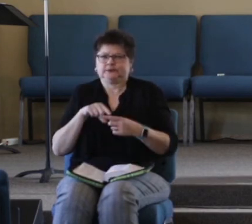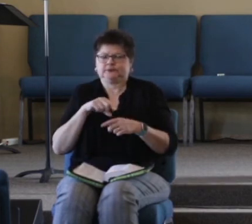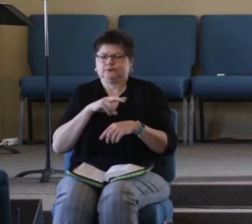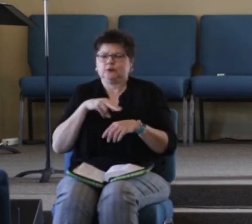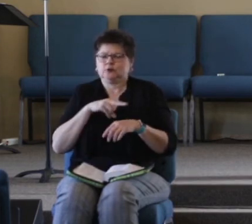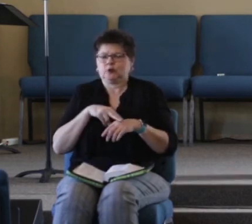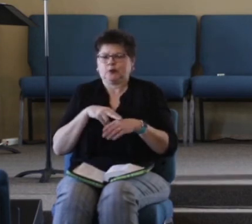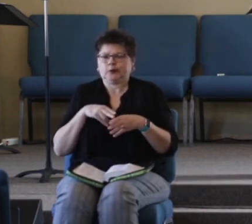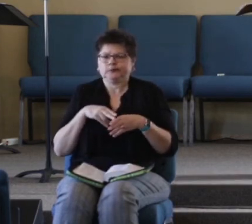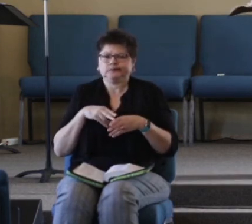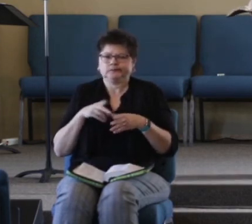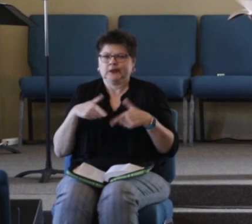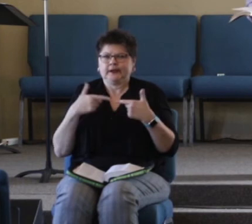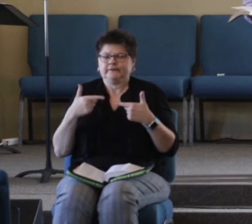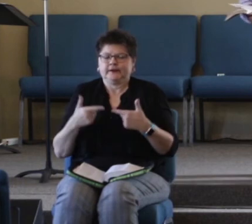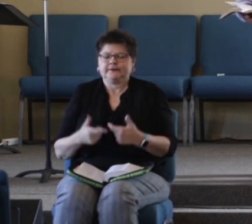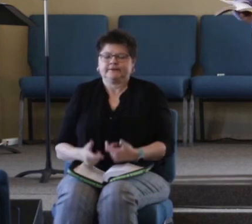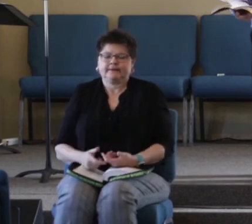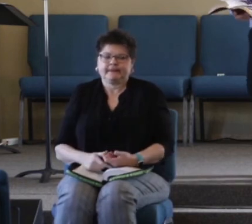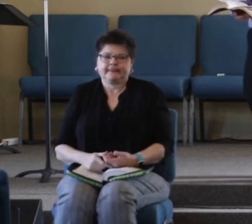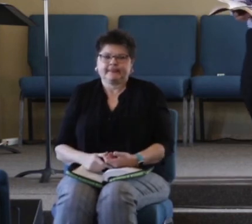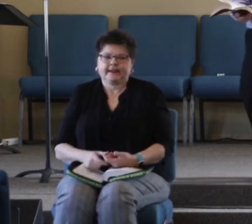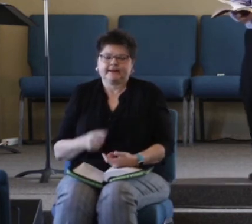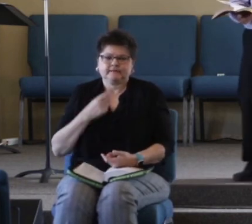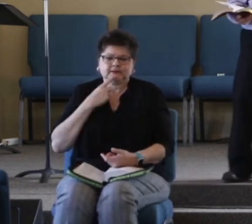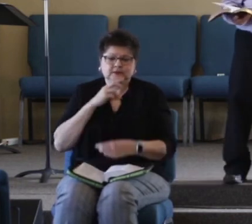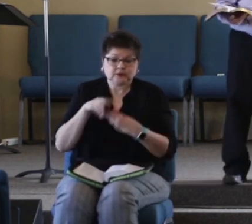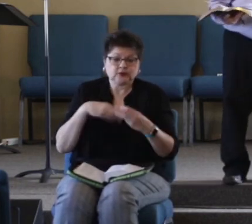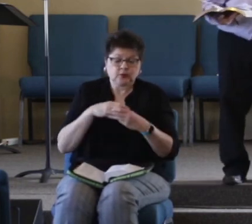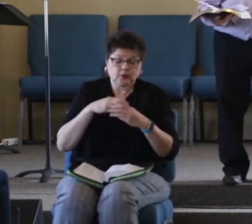said, the world teaches that you